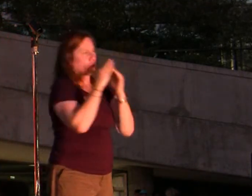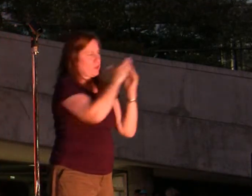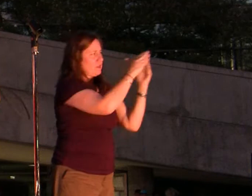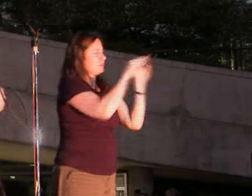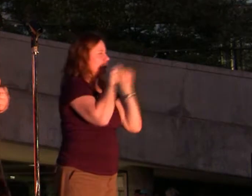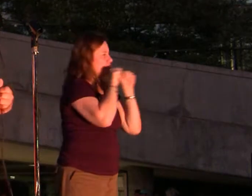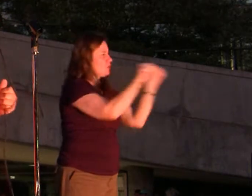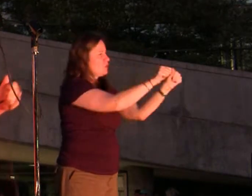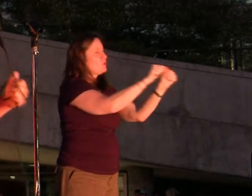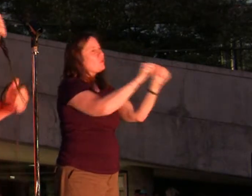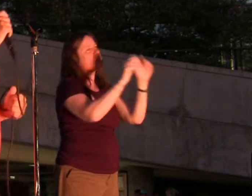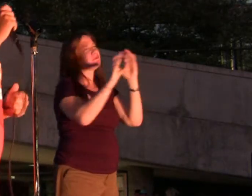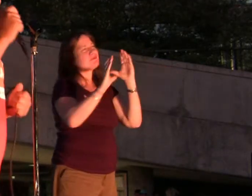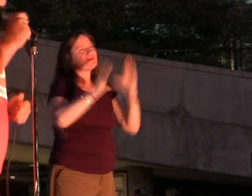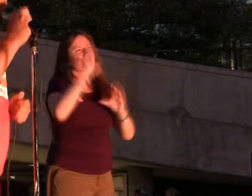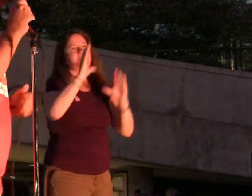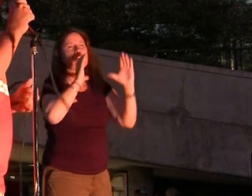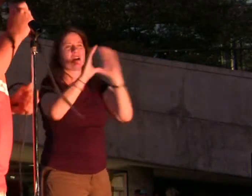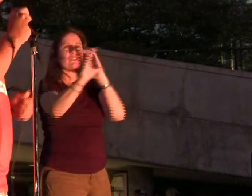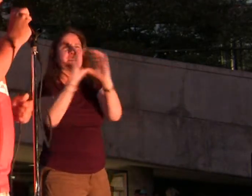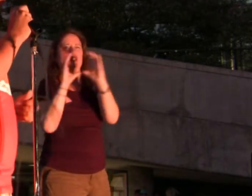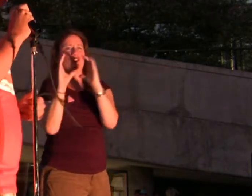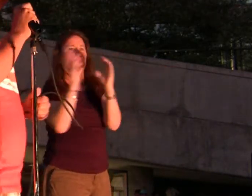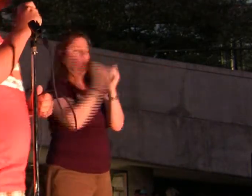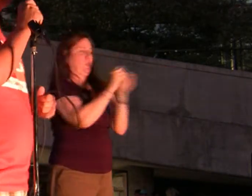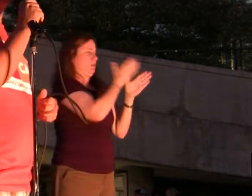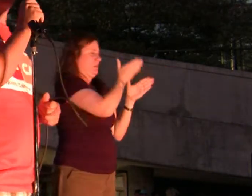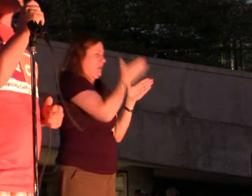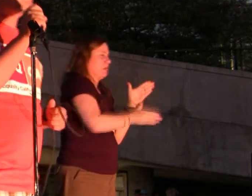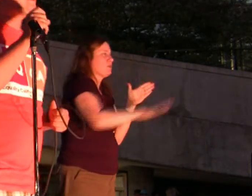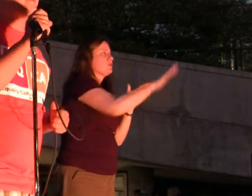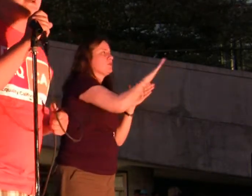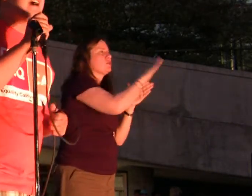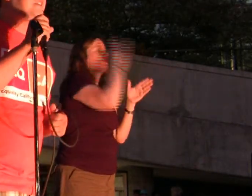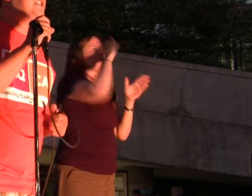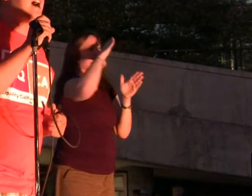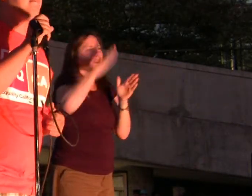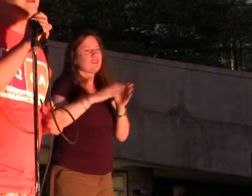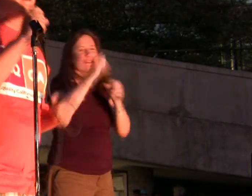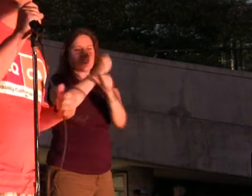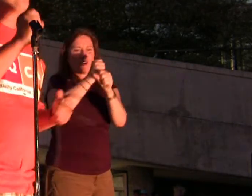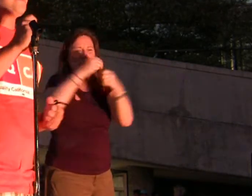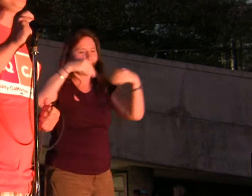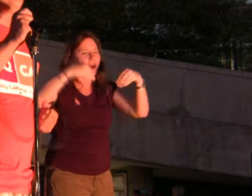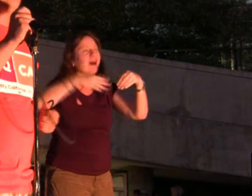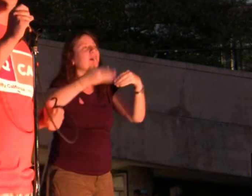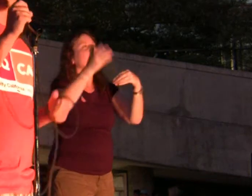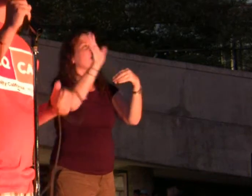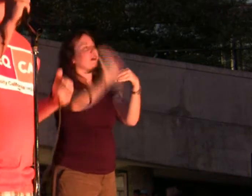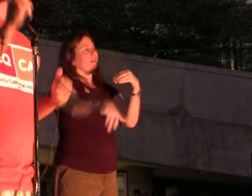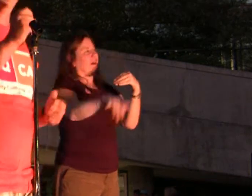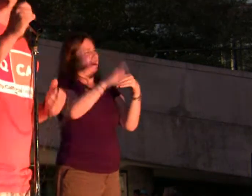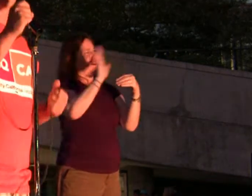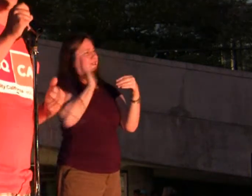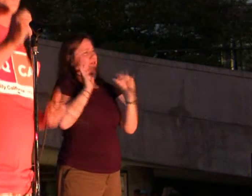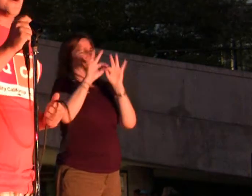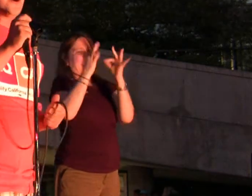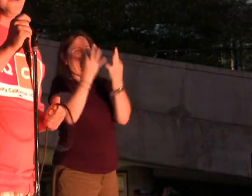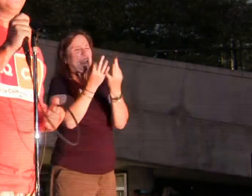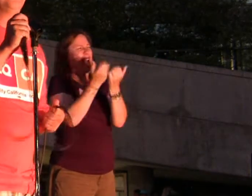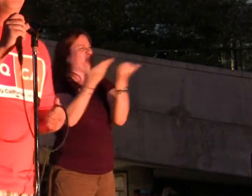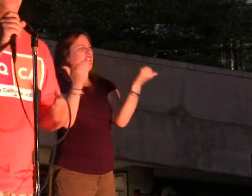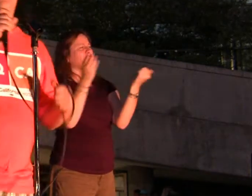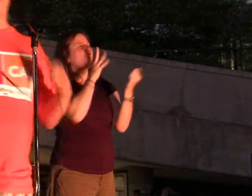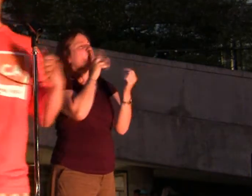have conversations with our friends, our family, our neighbors, with strangers at the coffee shop, and talk to people about who we